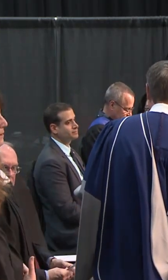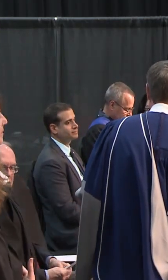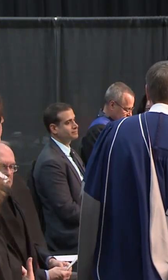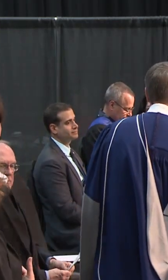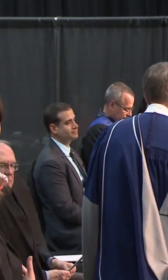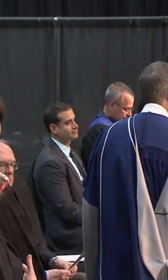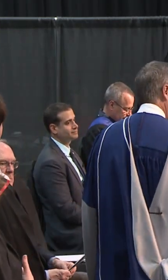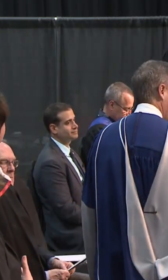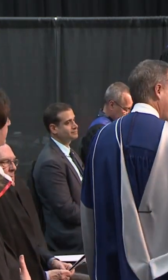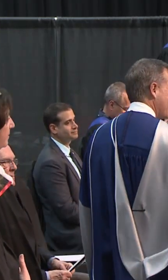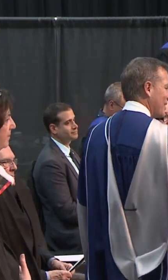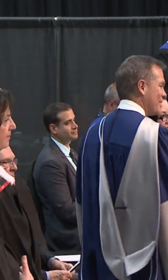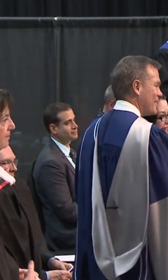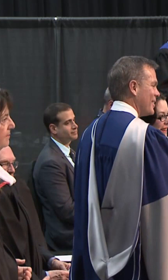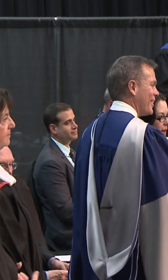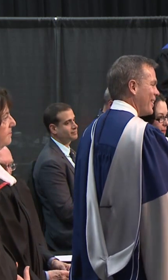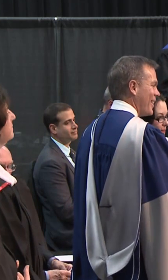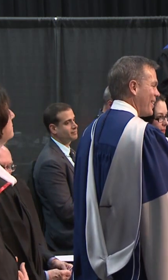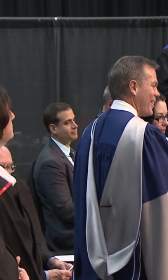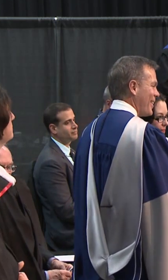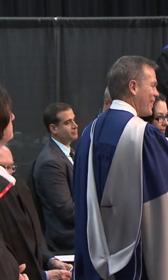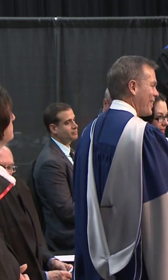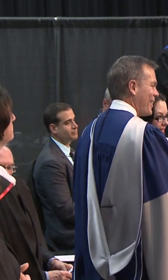Heard a lot of things about